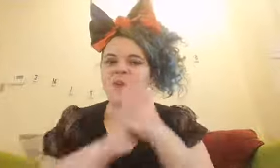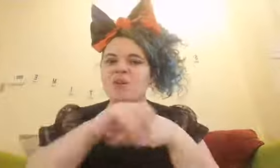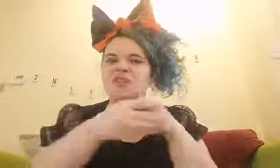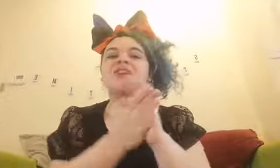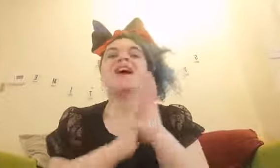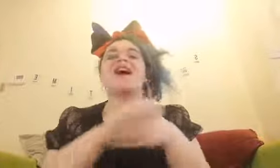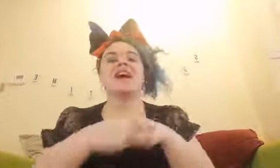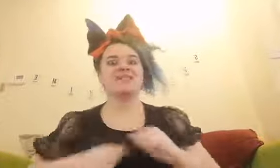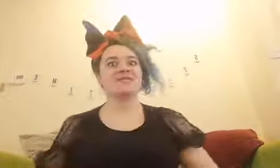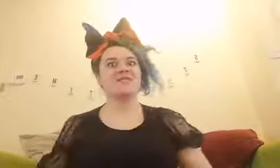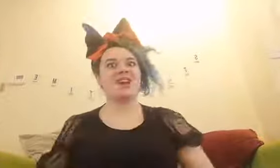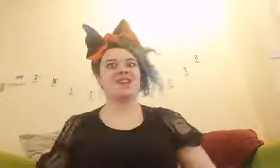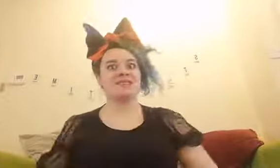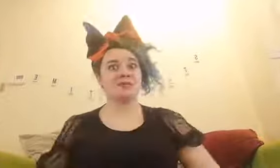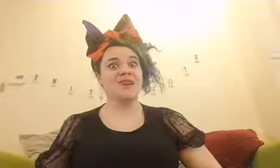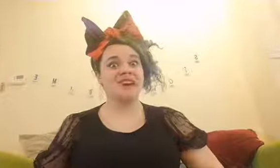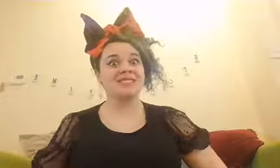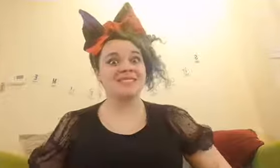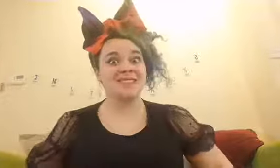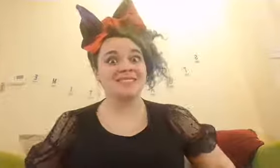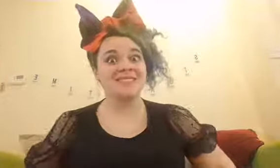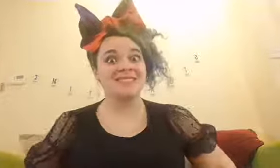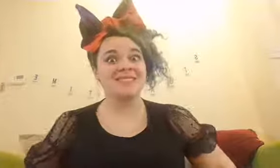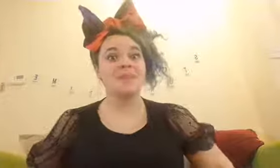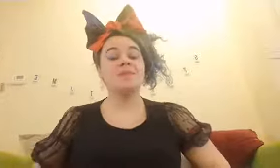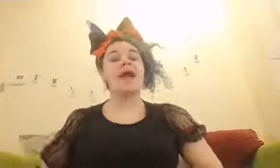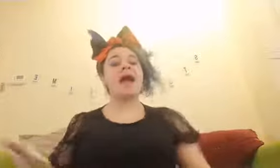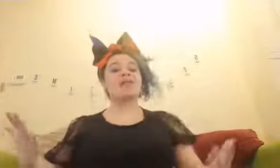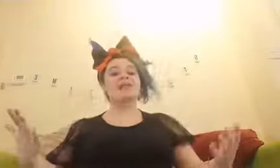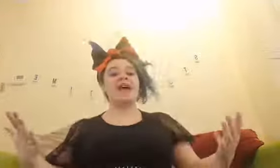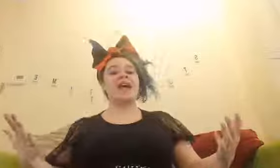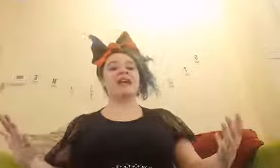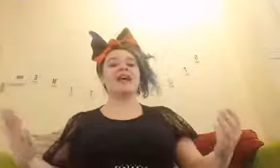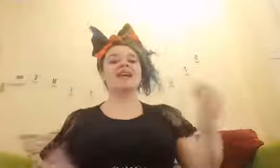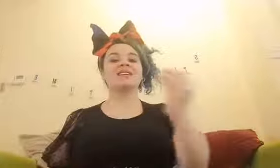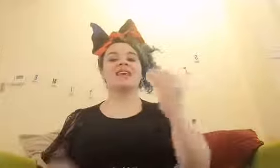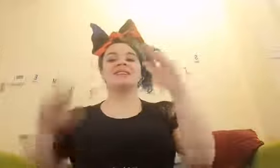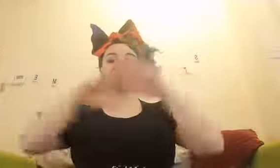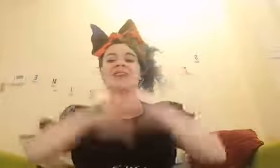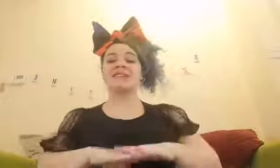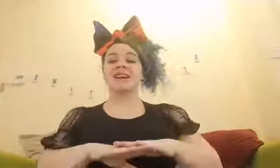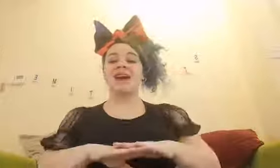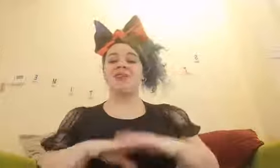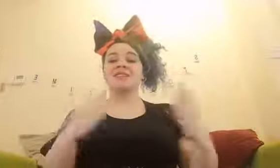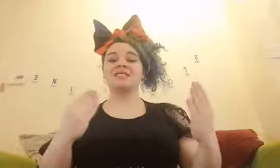washed their hands first, with hand sanitizer. And then they sat down